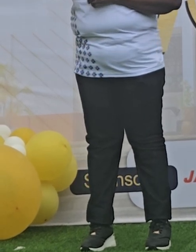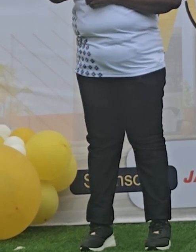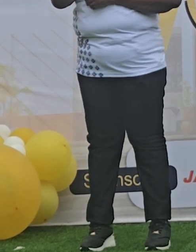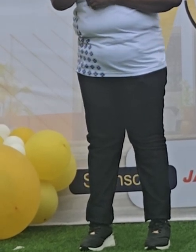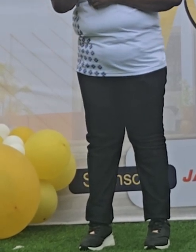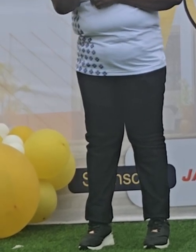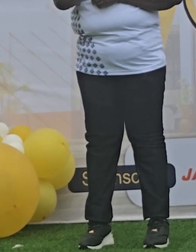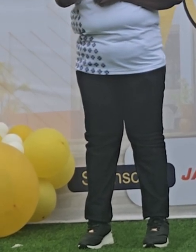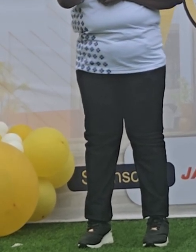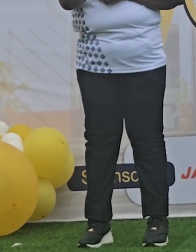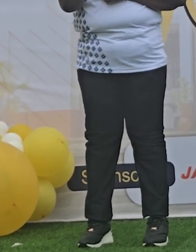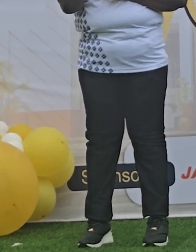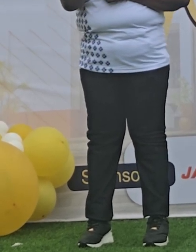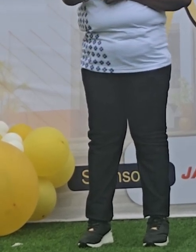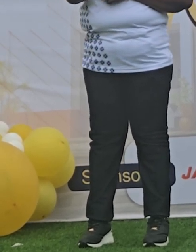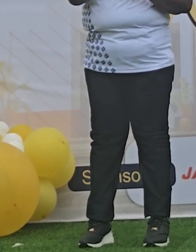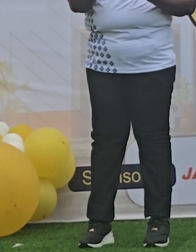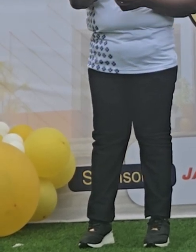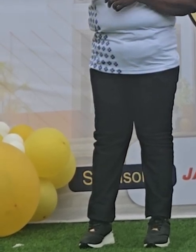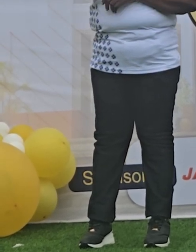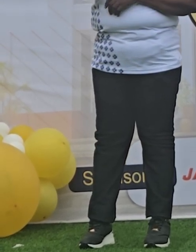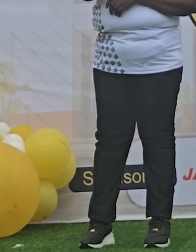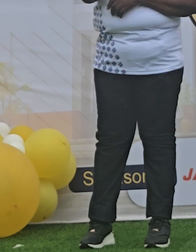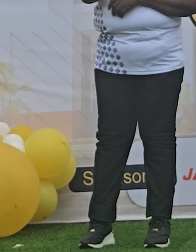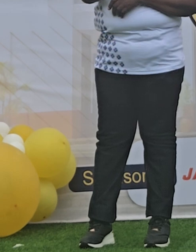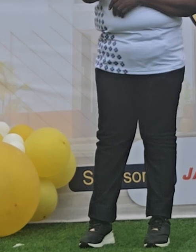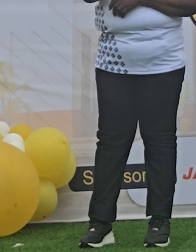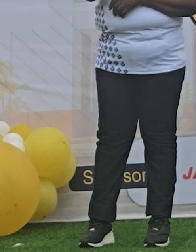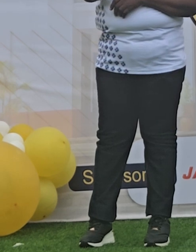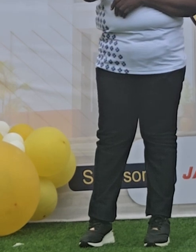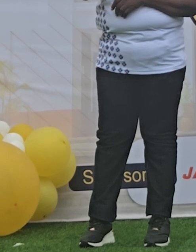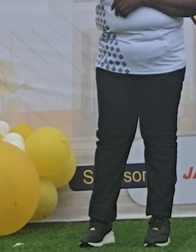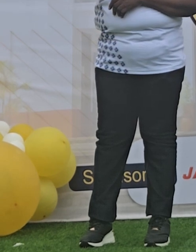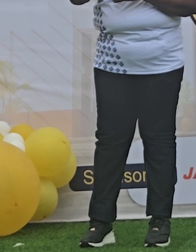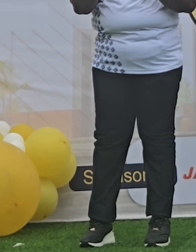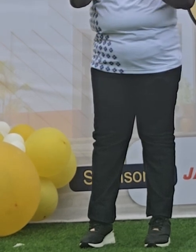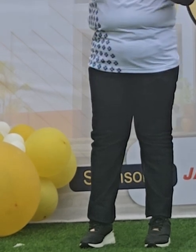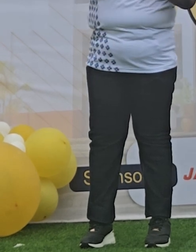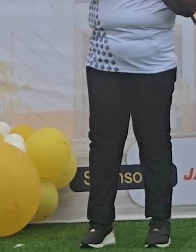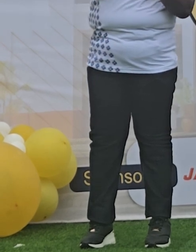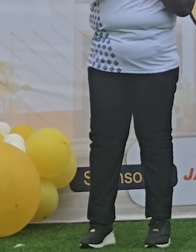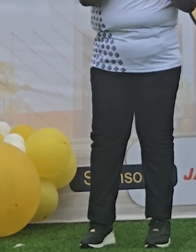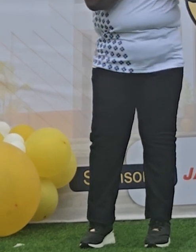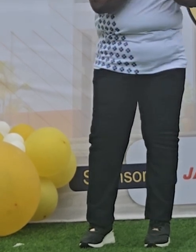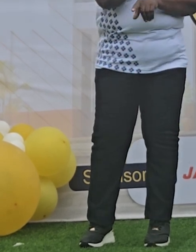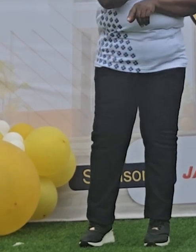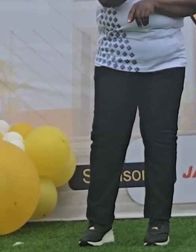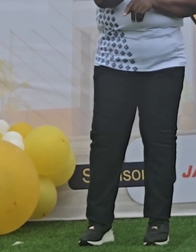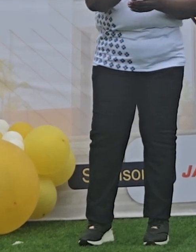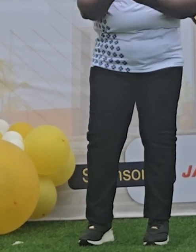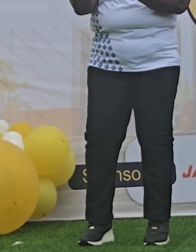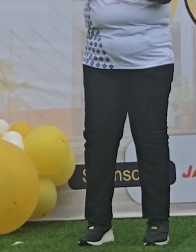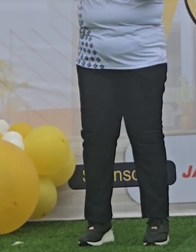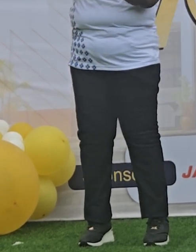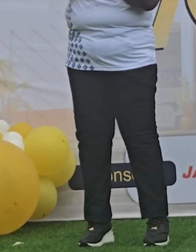Professor Dr. Buzia was promoted to professorship level or status